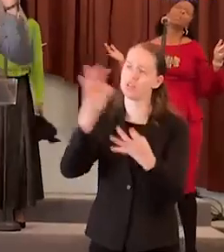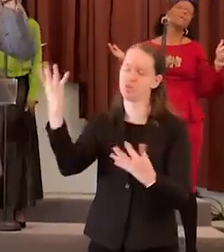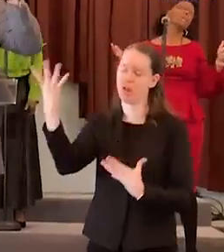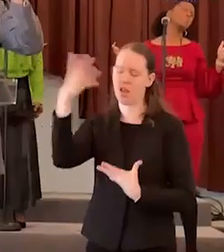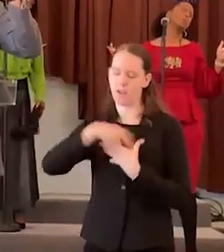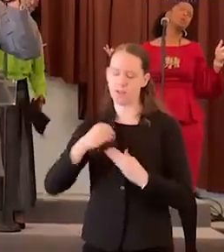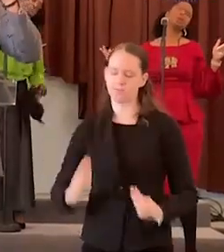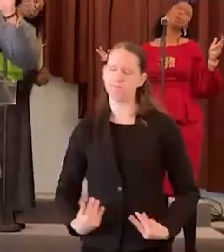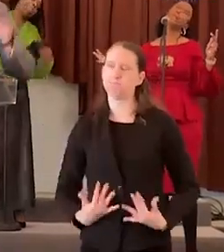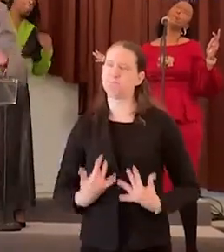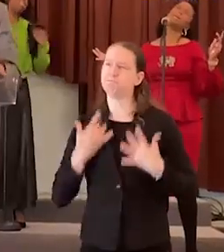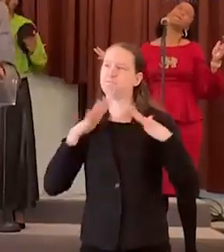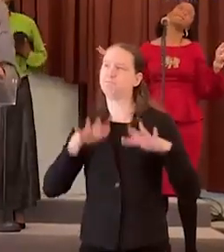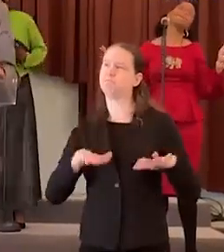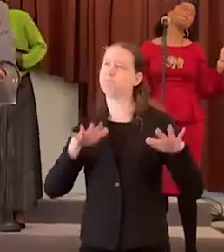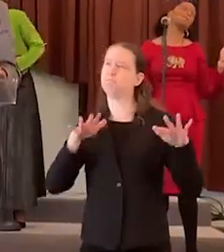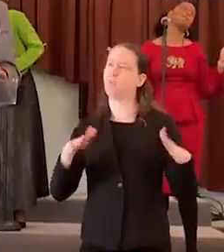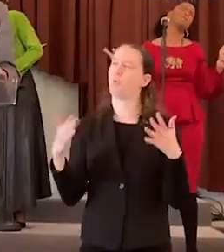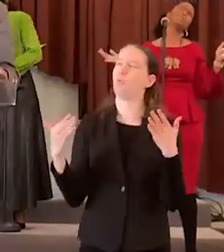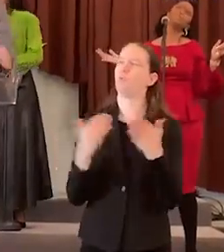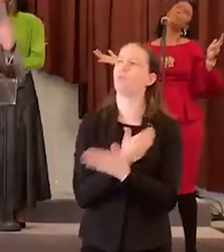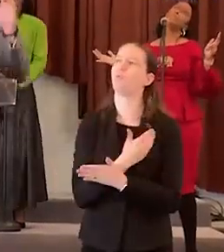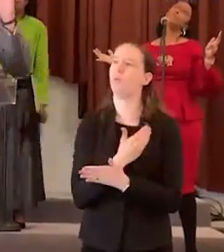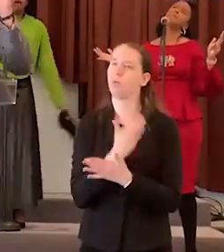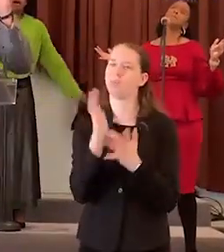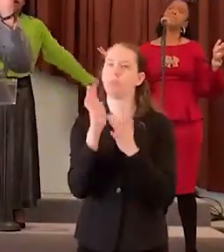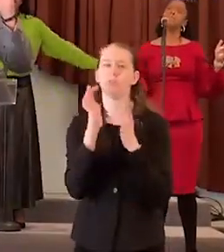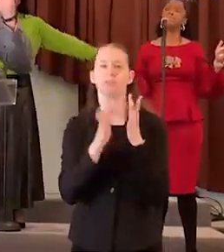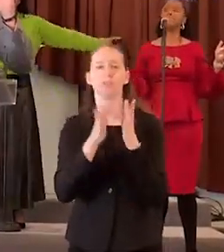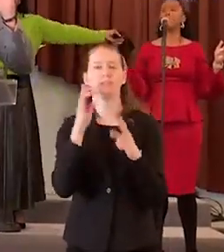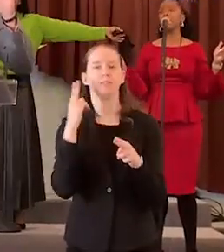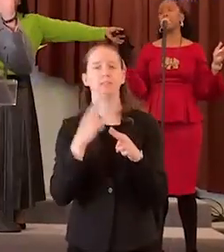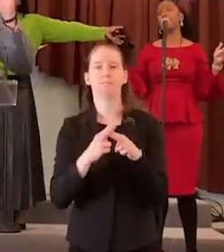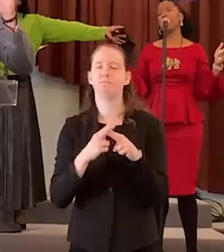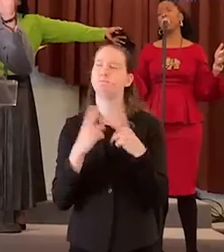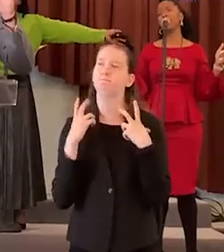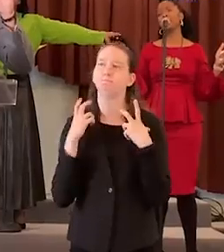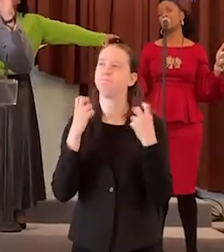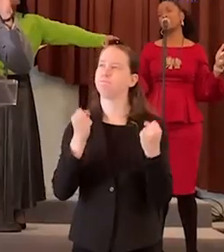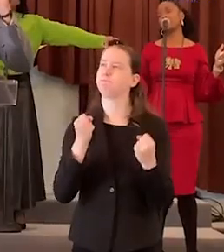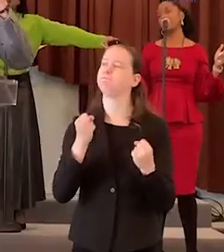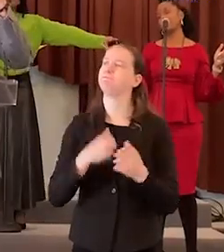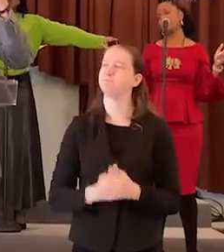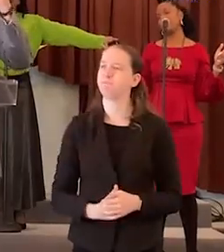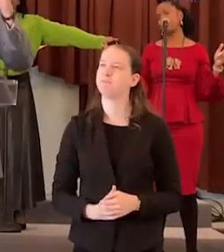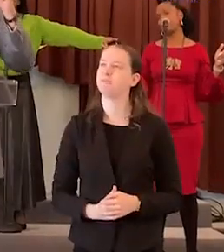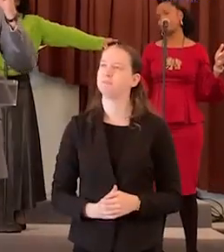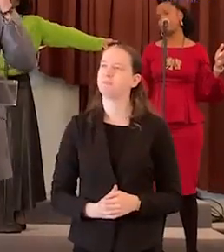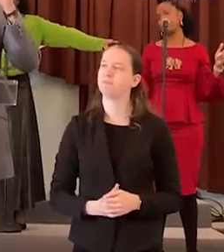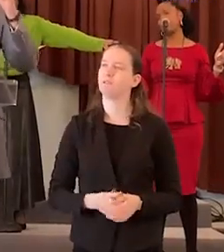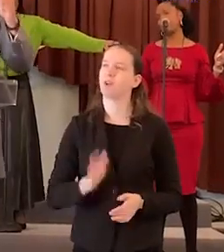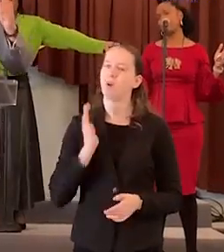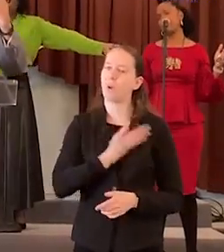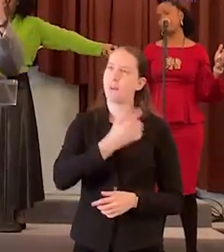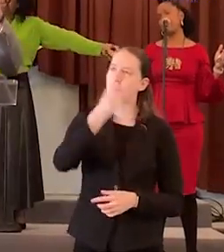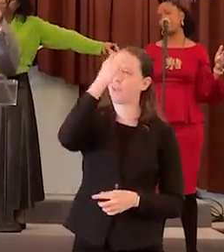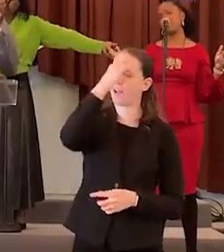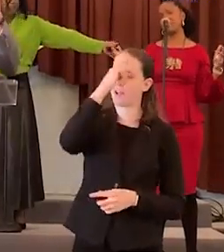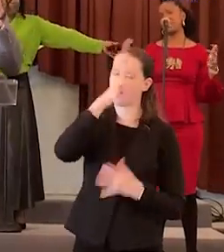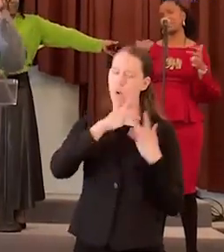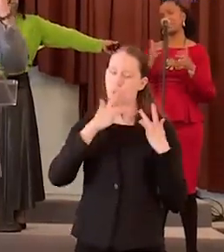want to run over like never before. In Jesus' mighty name. Father, touch our minds, touch our